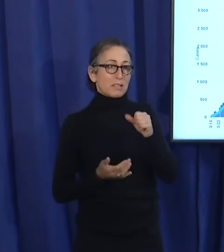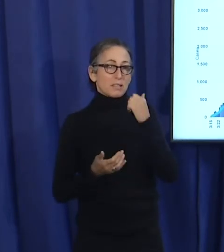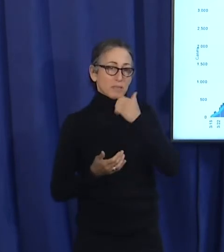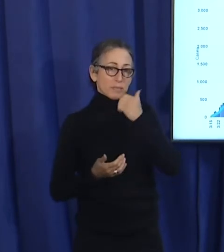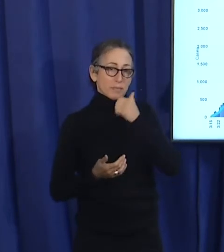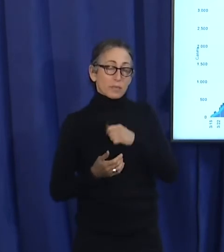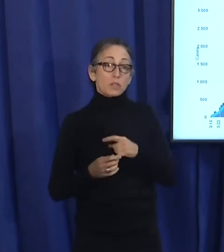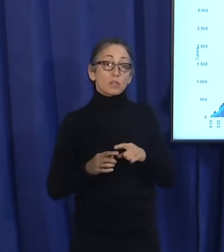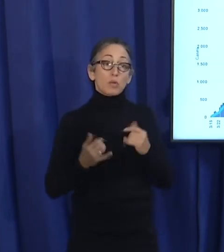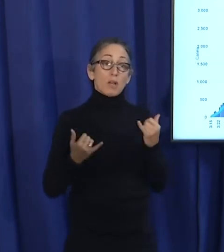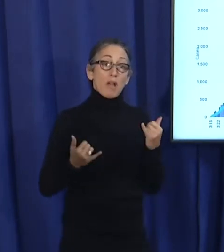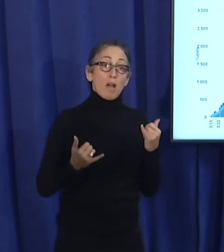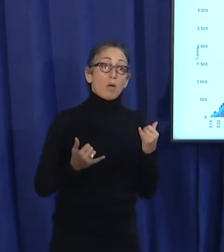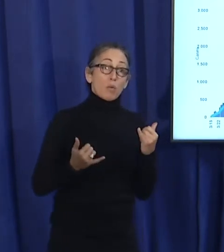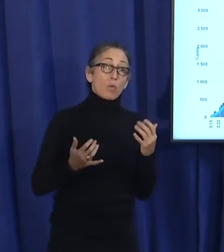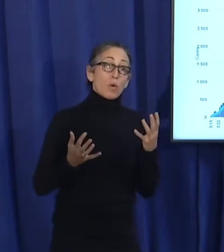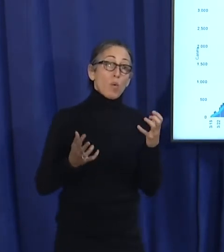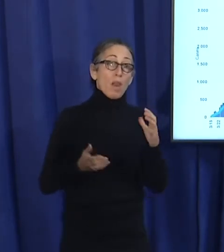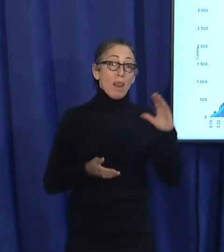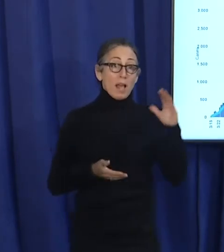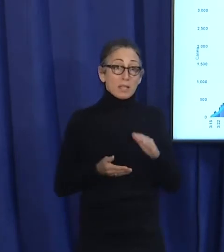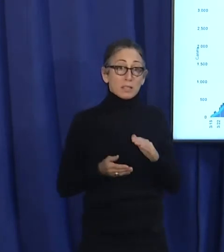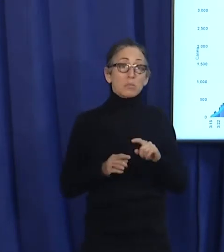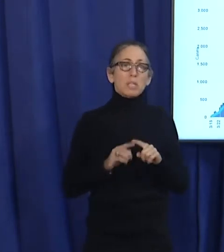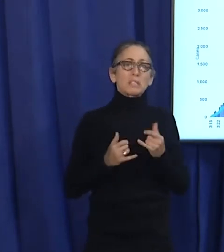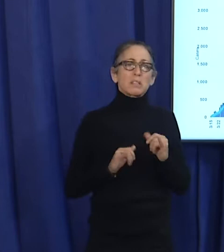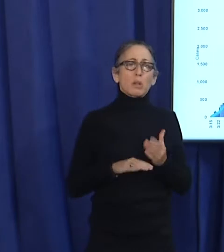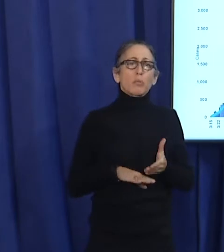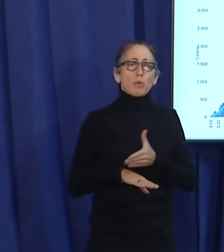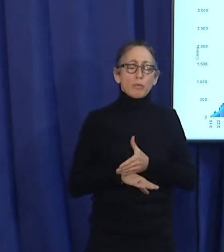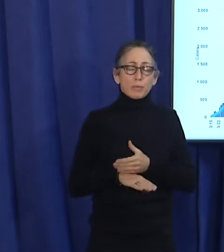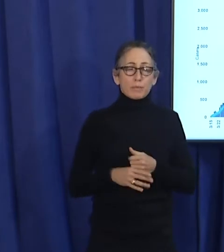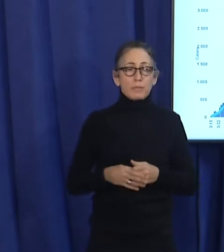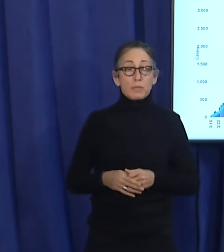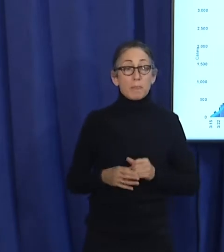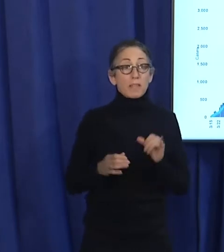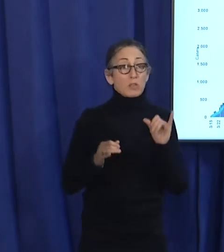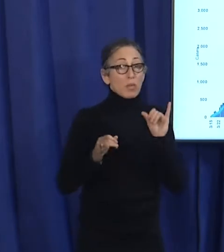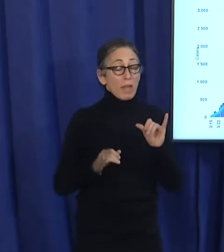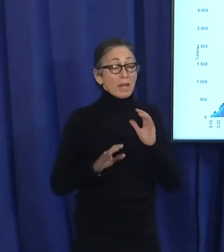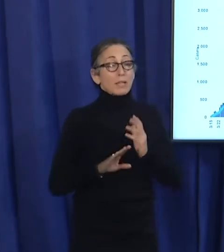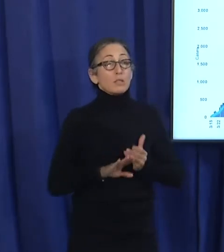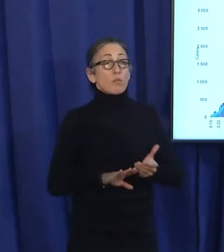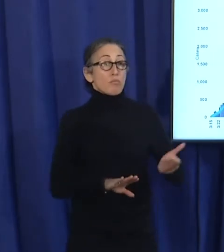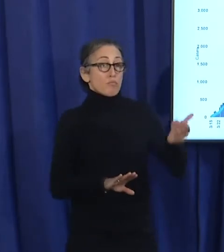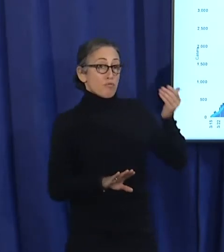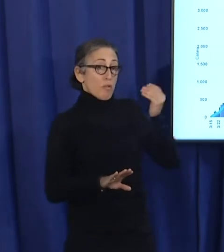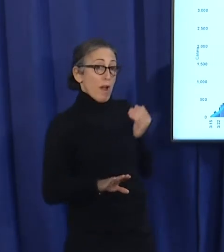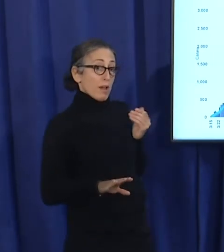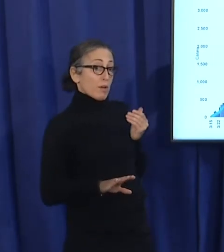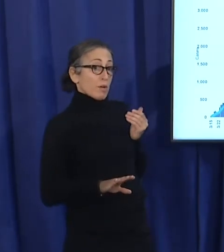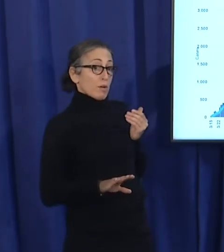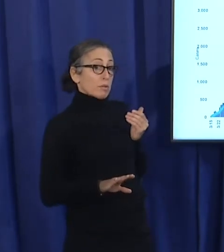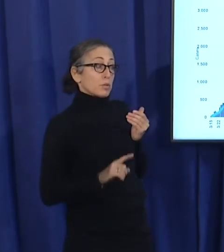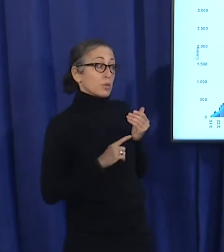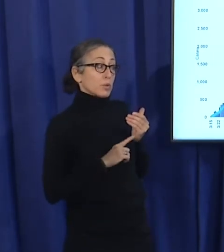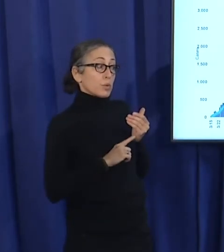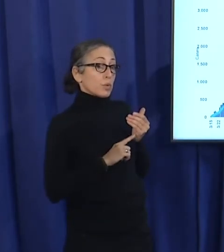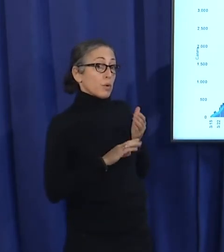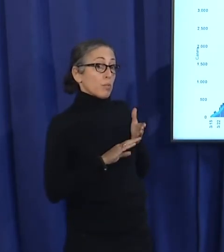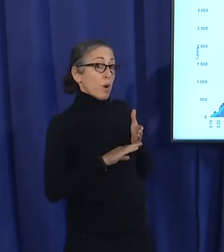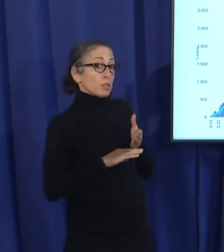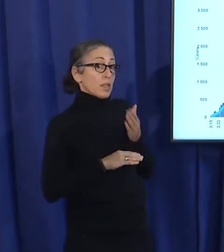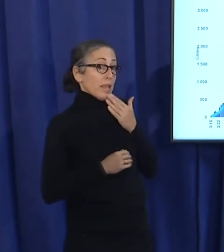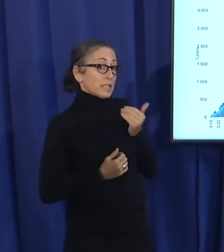times where we like it to be, but definitely some improvement. This, of course, is prior to any potential post-Thanksgiving surge. It's still